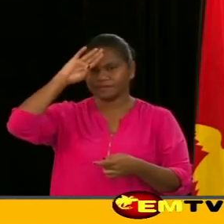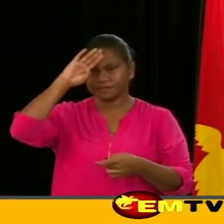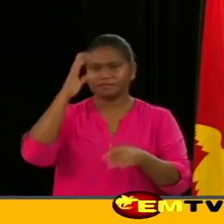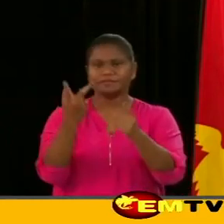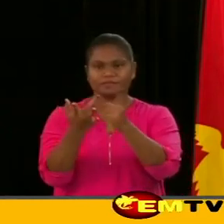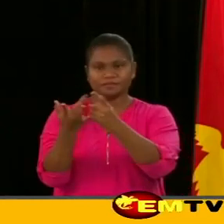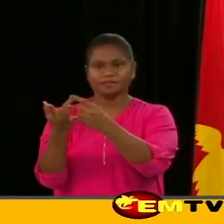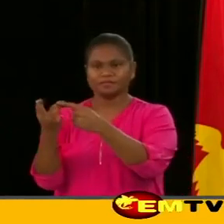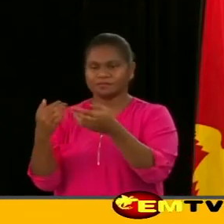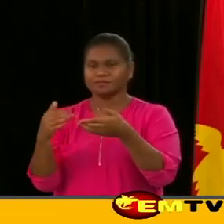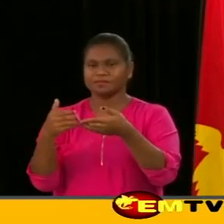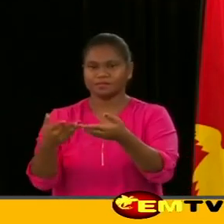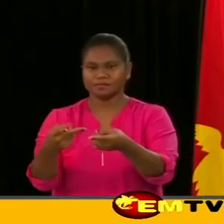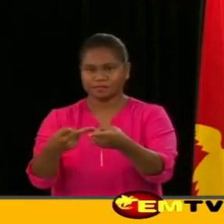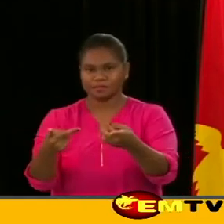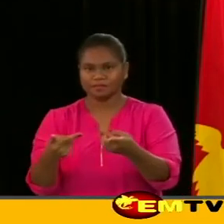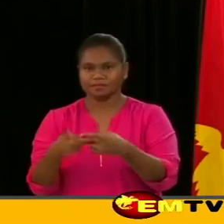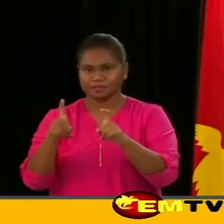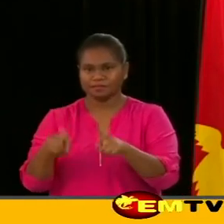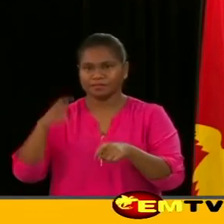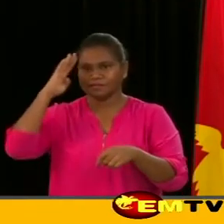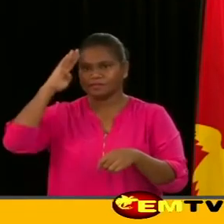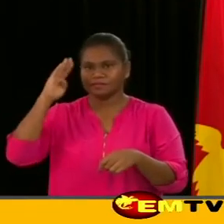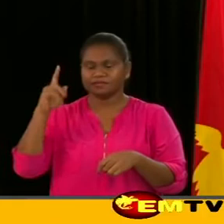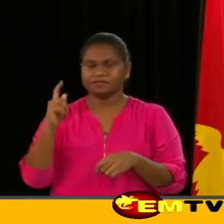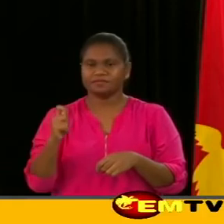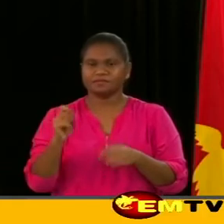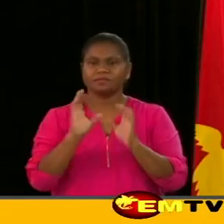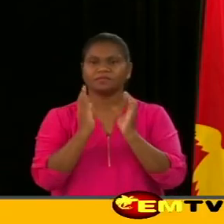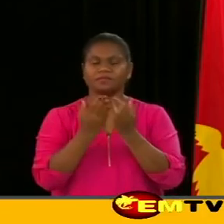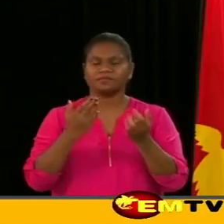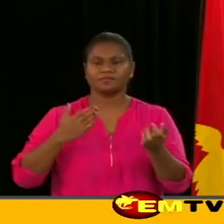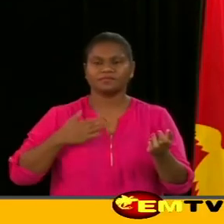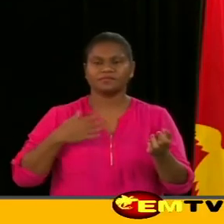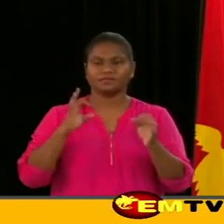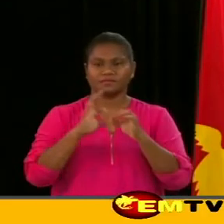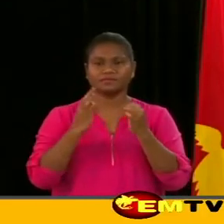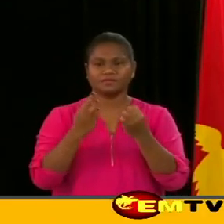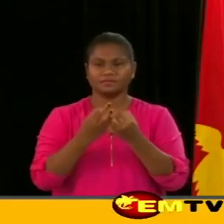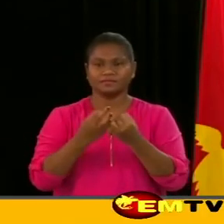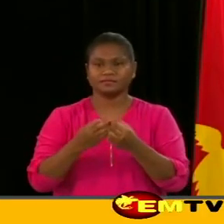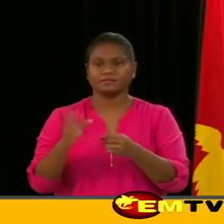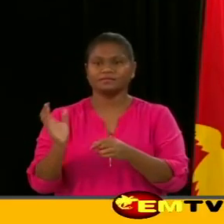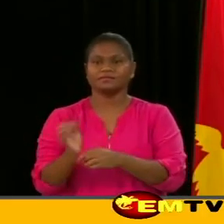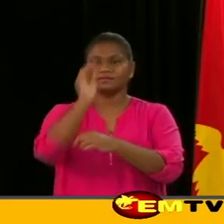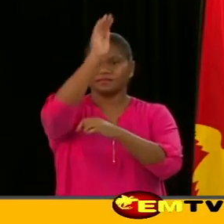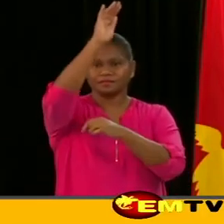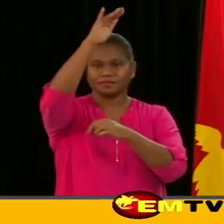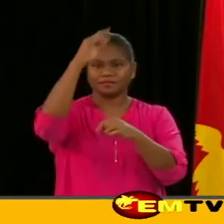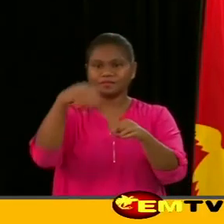country. Through the WHO, you can see from Rita Flynn, we're hoping to set